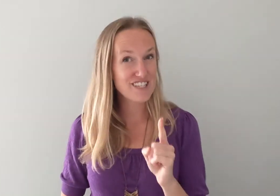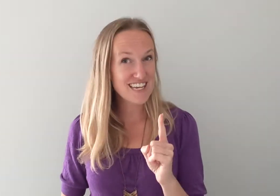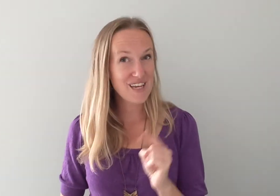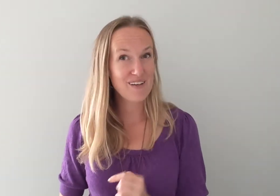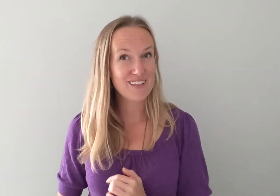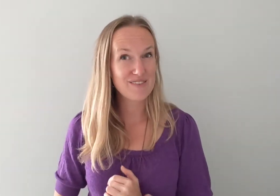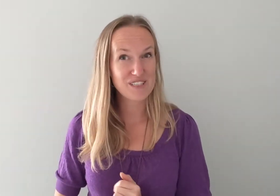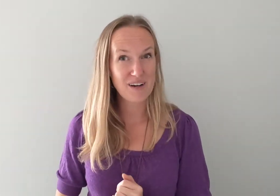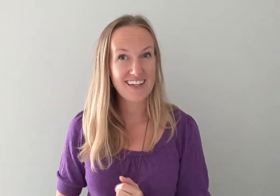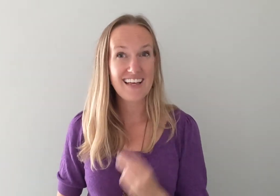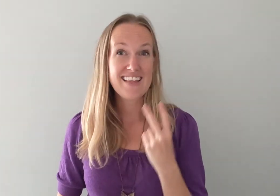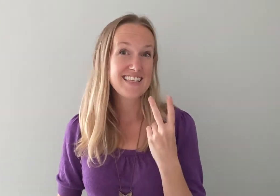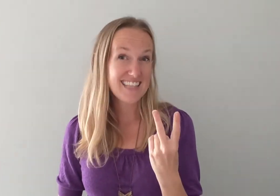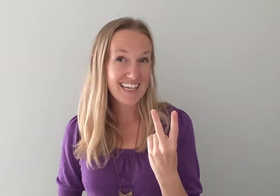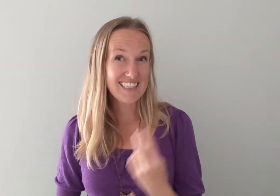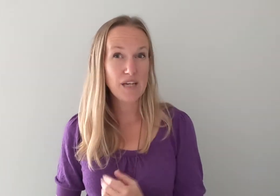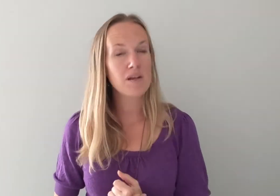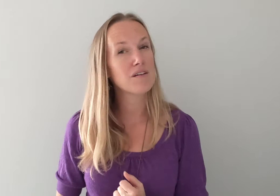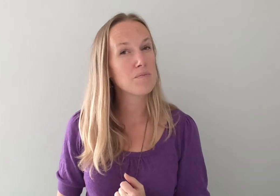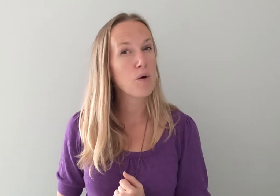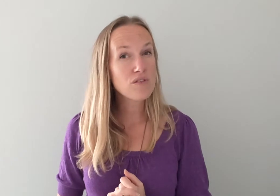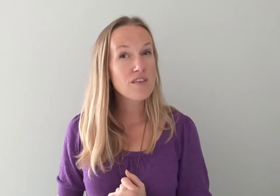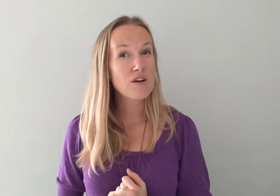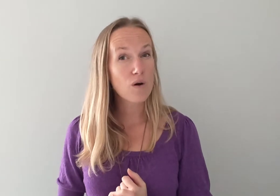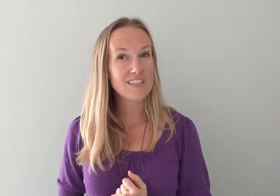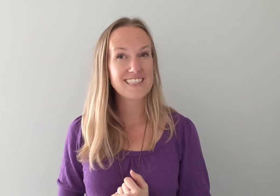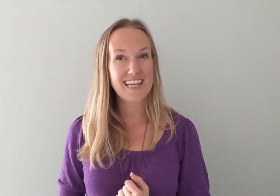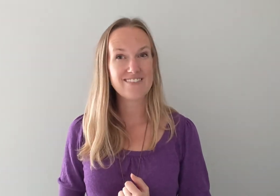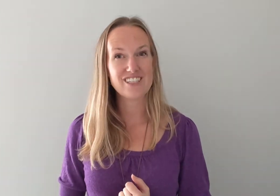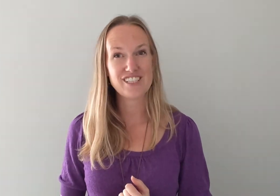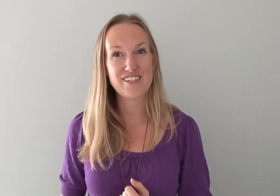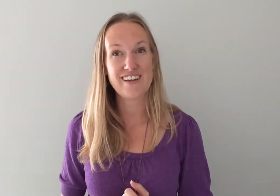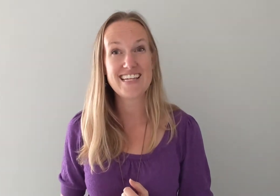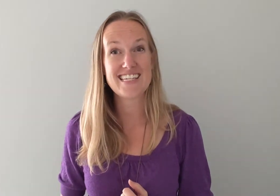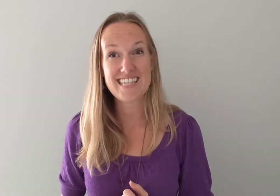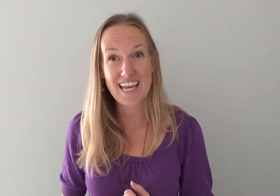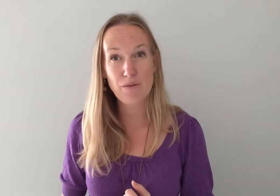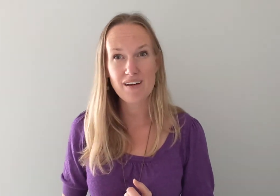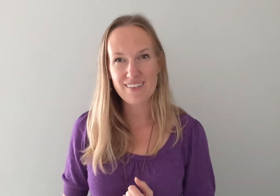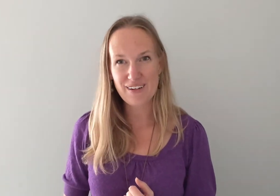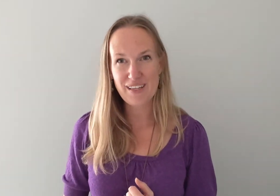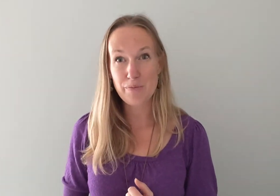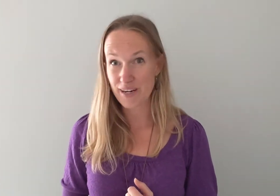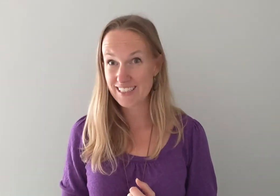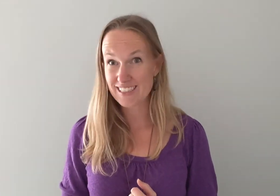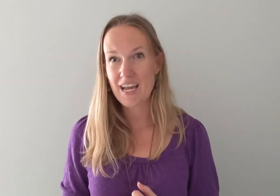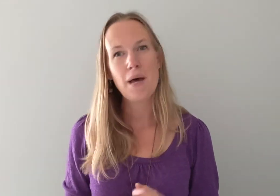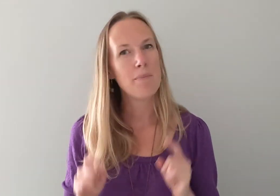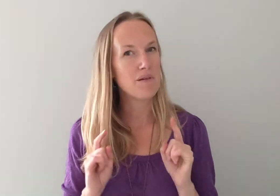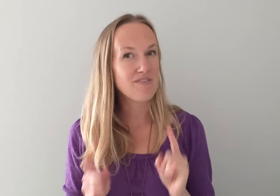day we learned verse 1. The second day we learned both the chorus and verse 2, and today we are learning the bridge. But before we